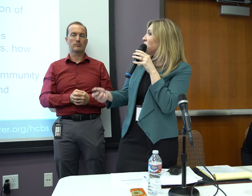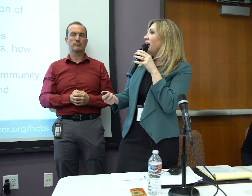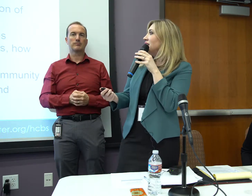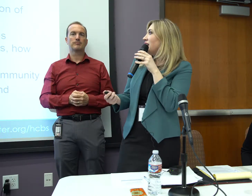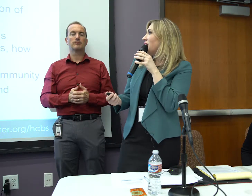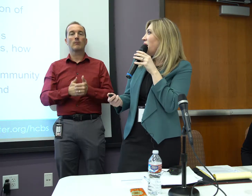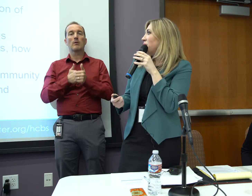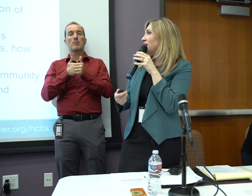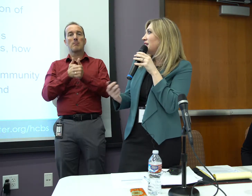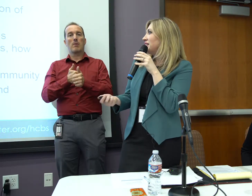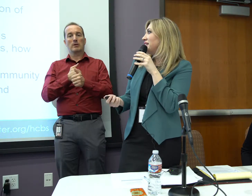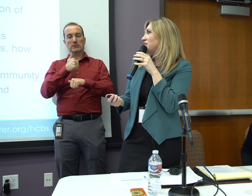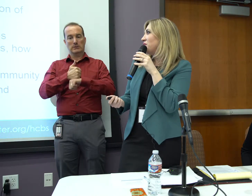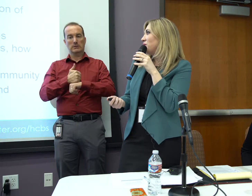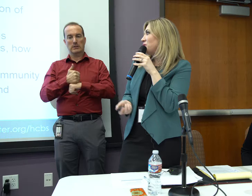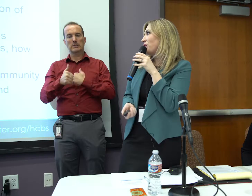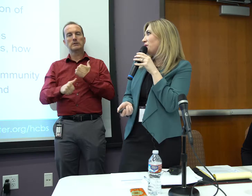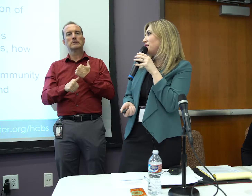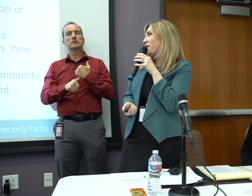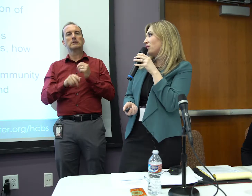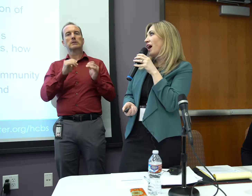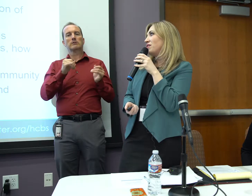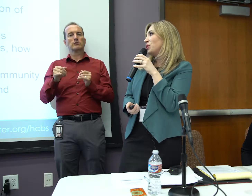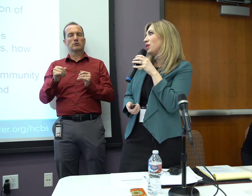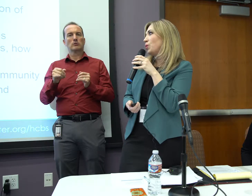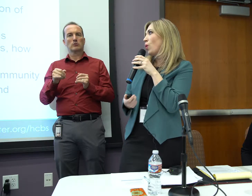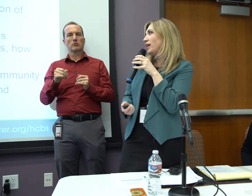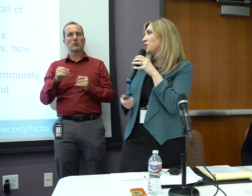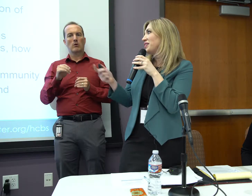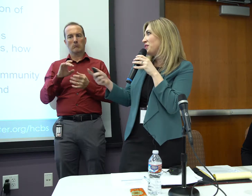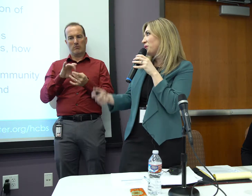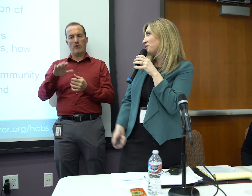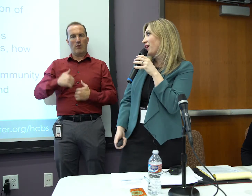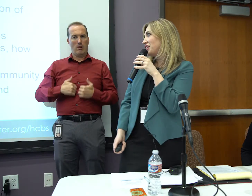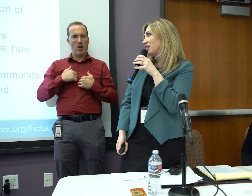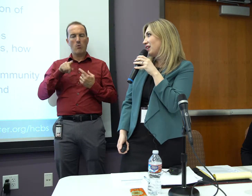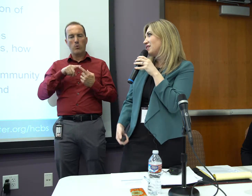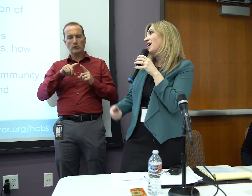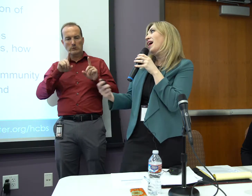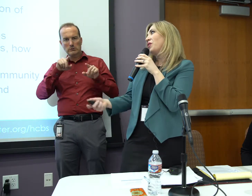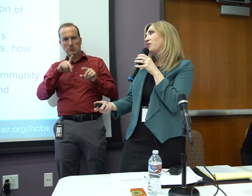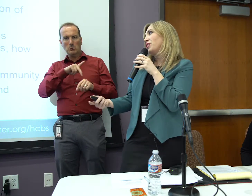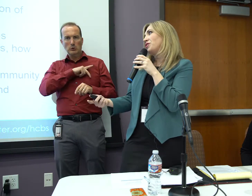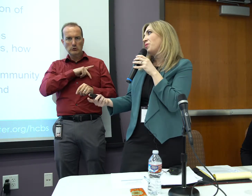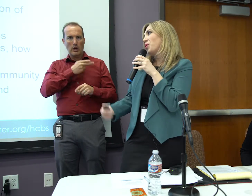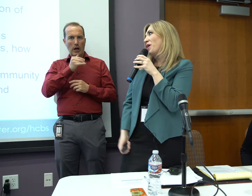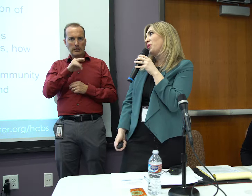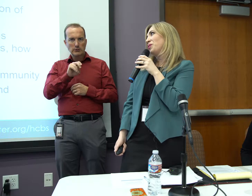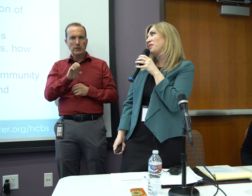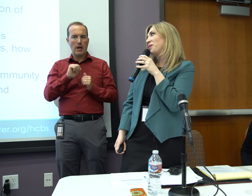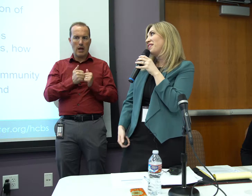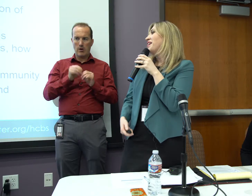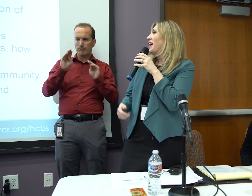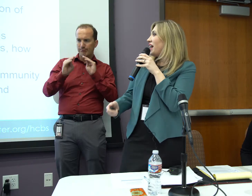A compliant setting assists individuals to direct choices about their lives, including when to attend to personal hygiene needs, how to furnish their room,